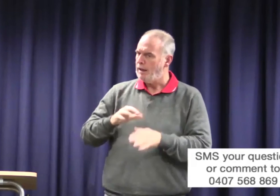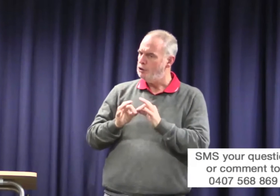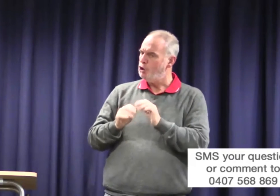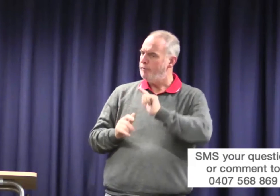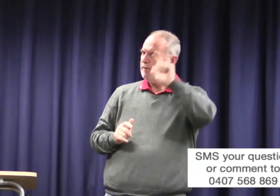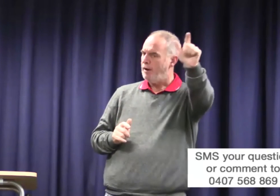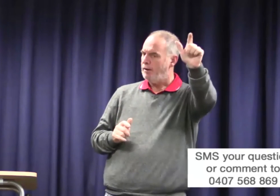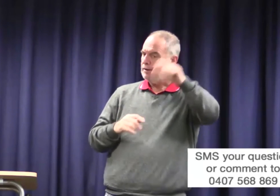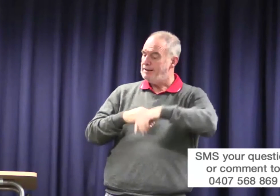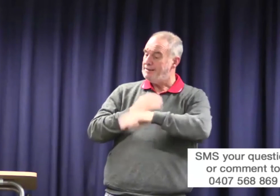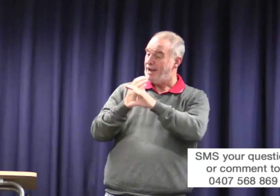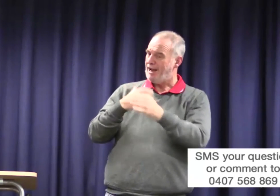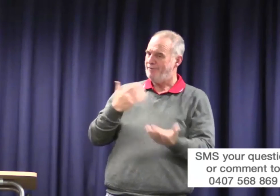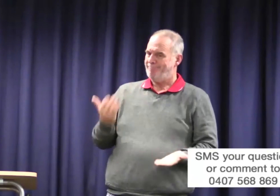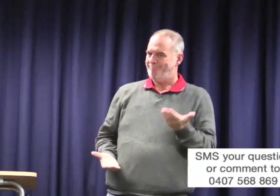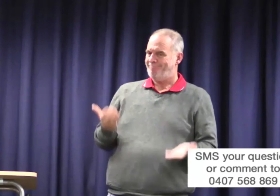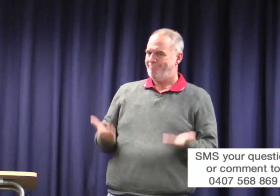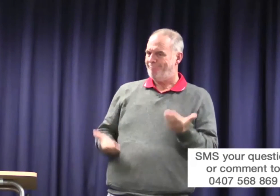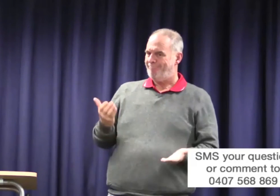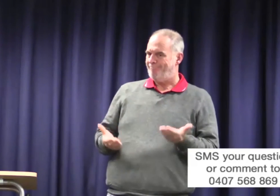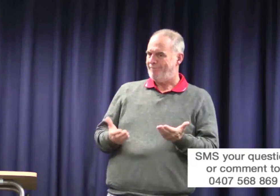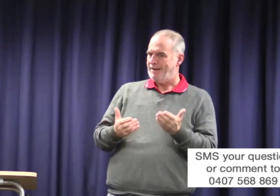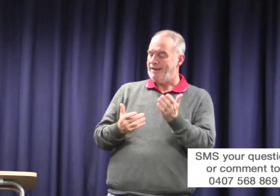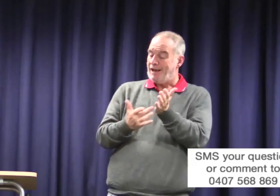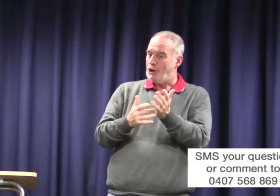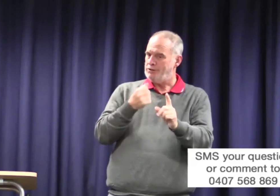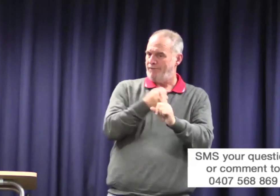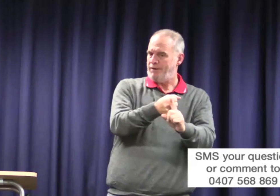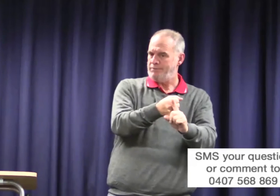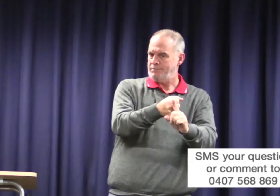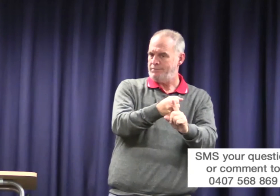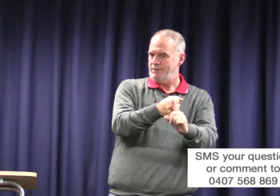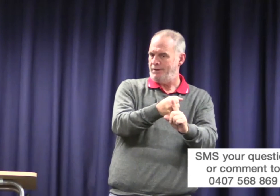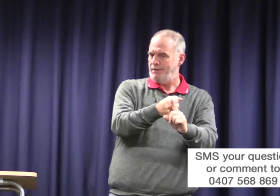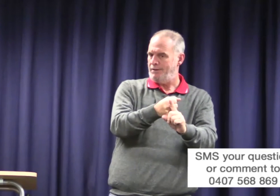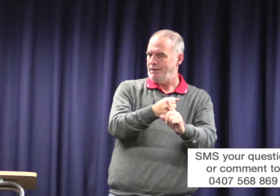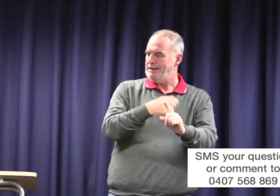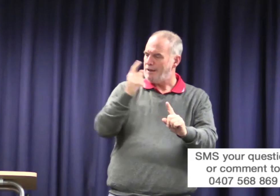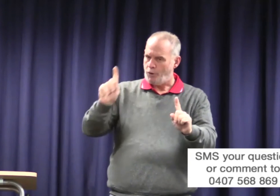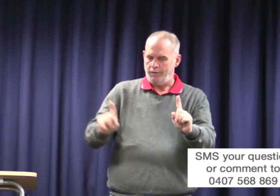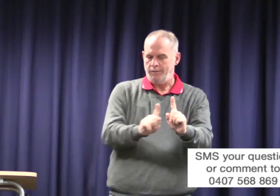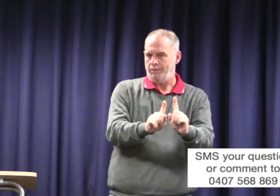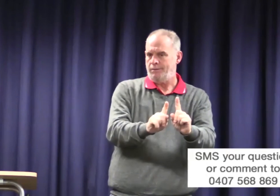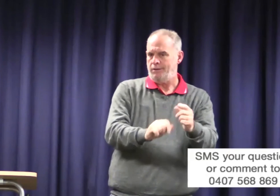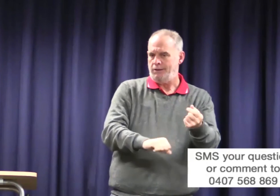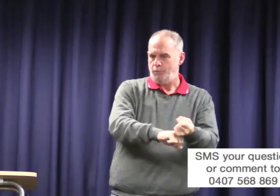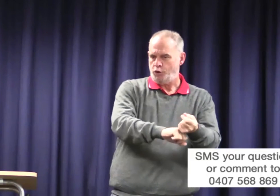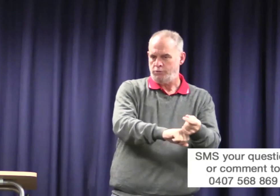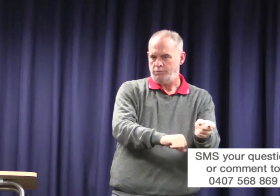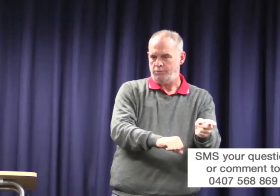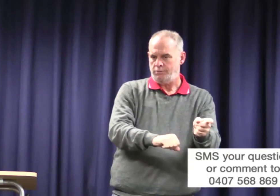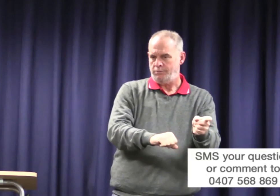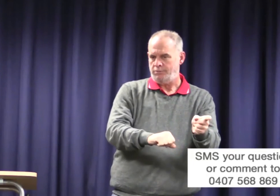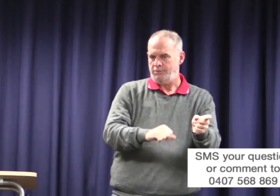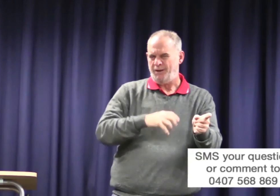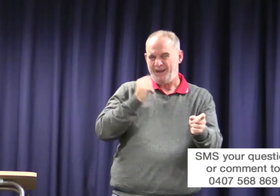face-to-face. It's really important for some deaf people. VRI doesn't work for everybody. Technology isn't the answer